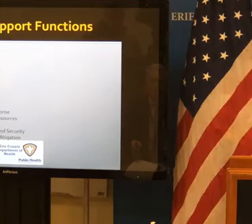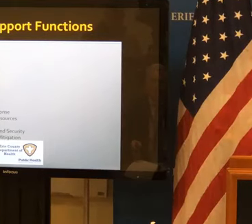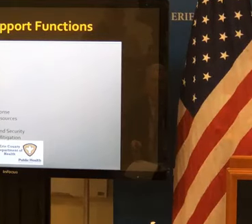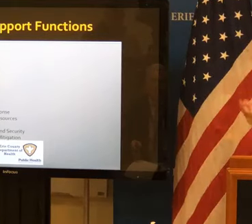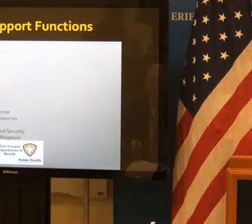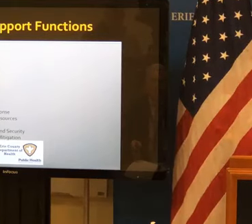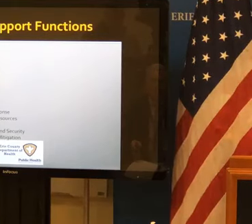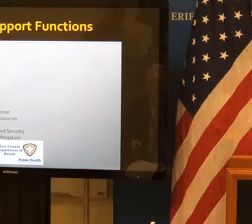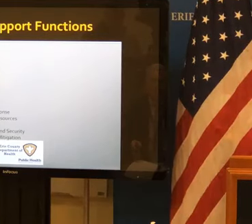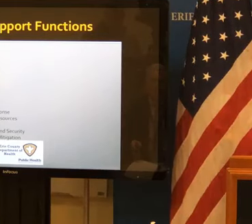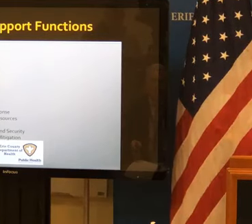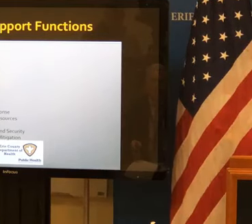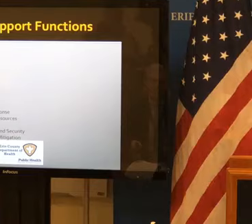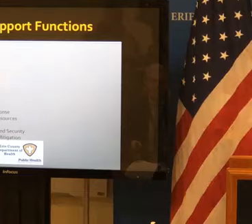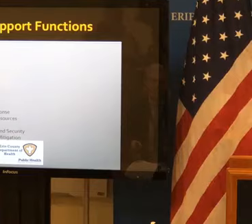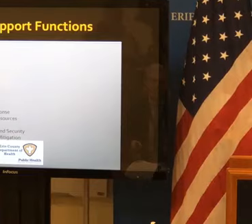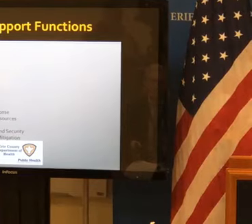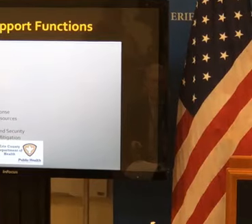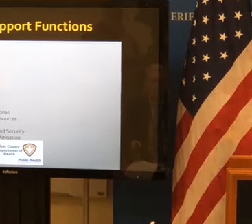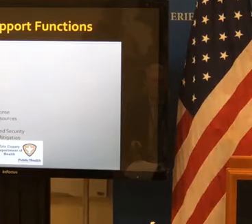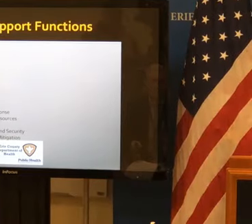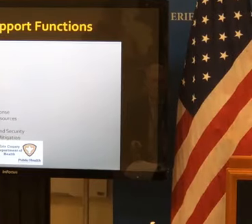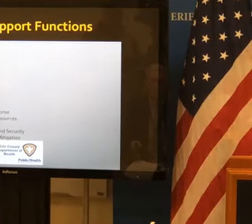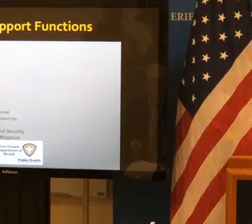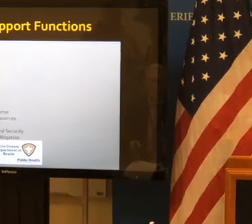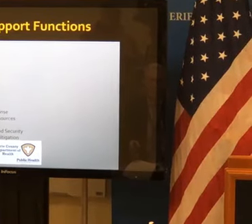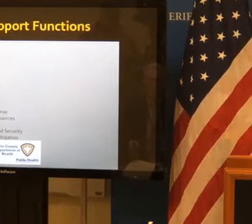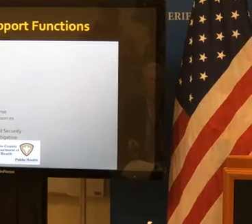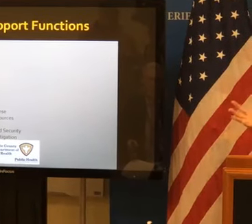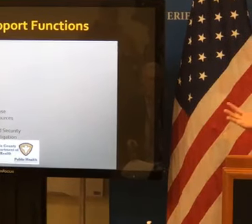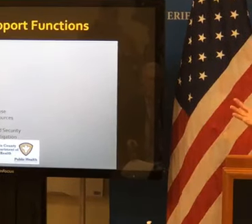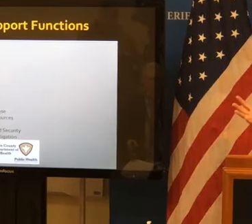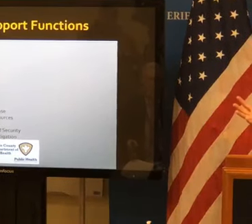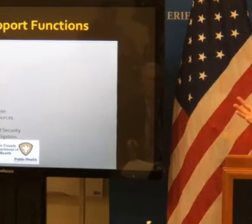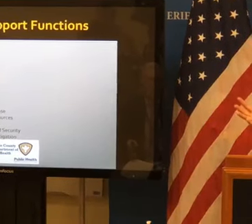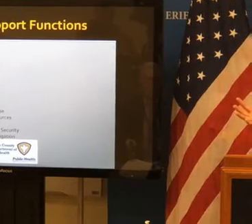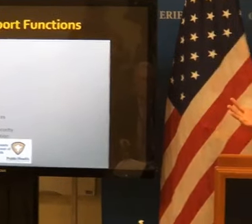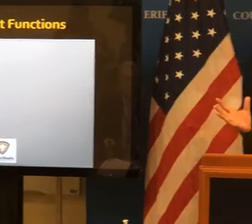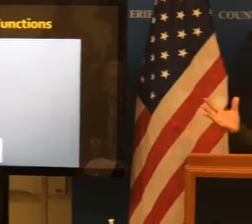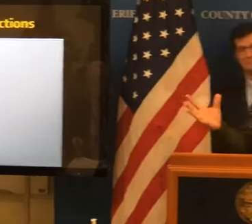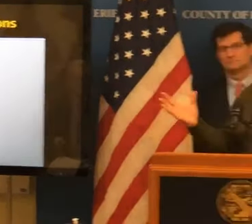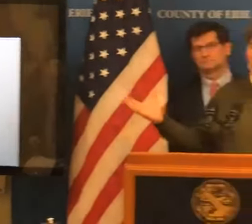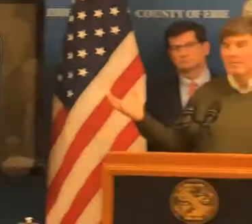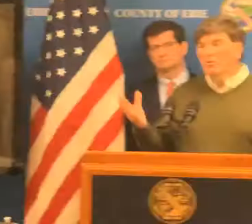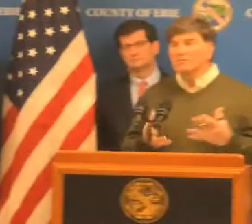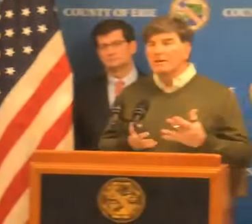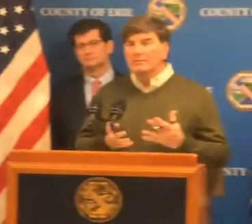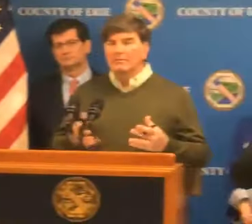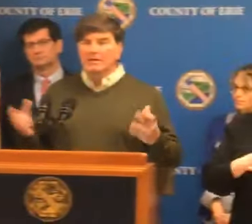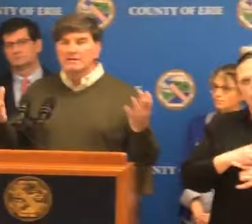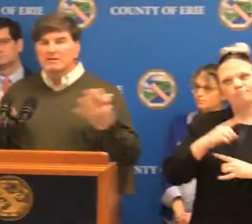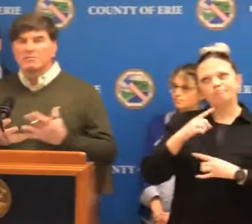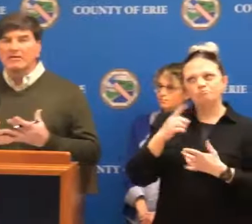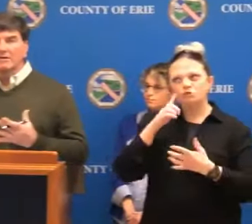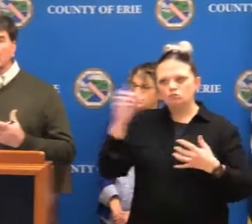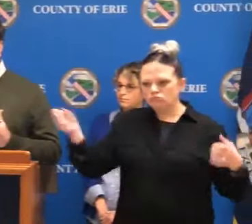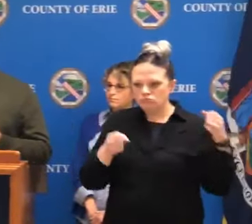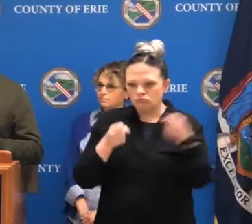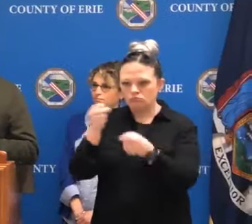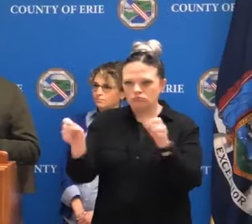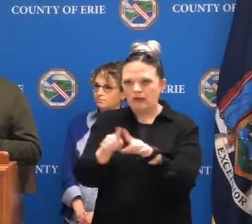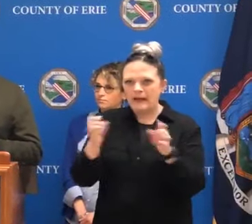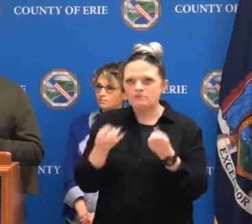sheriff's office, the state police, federal representatives. The conventional wisdom used to be pull as many people in to get as many things